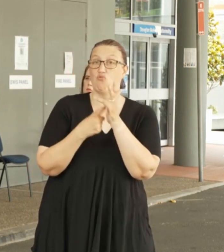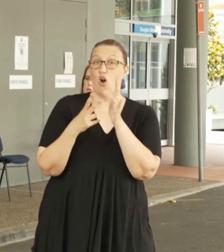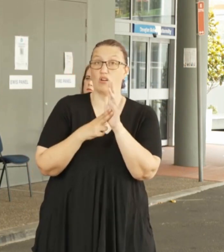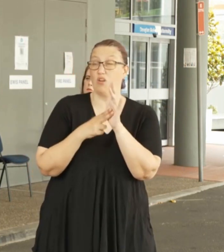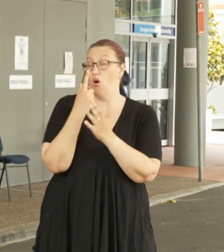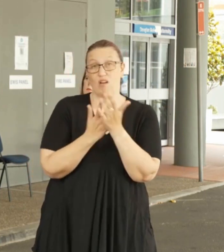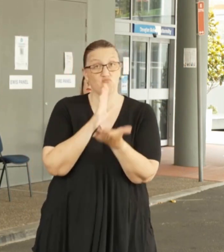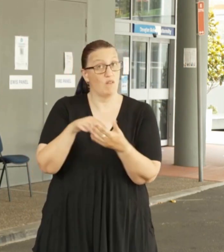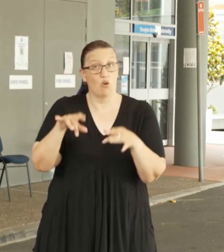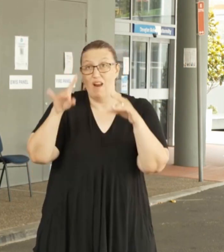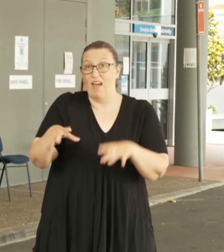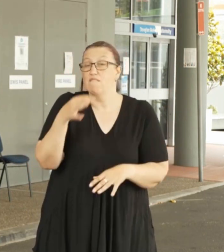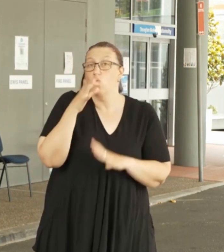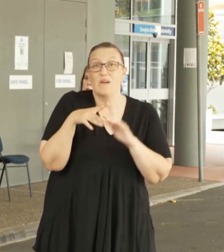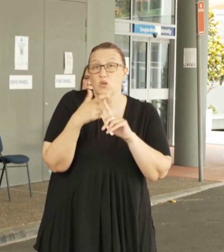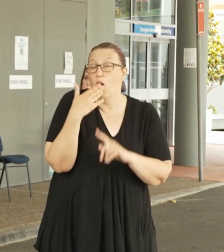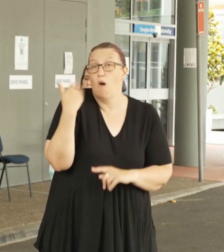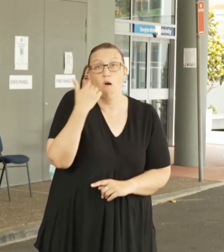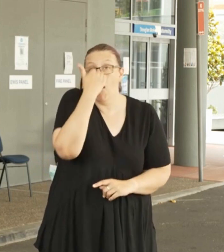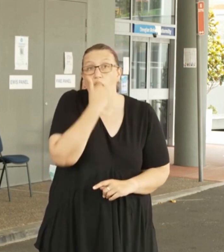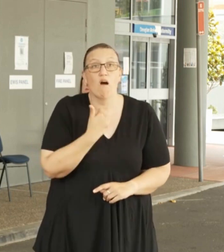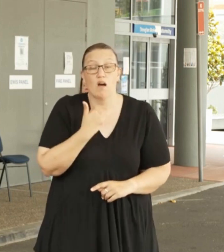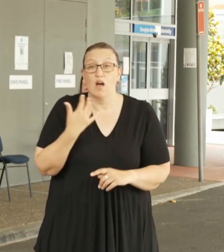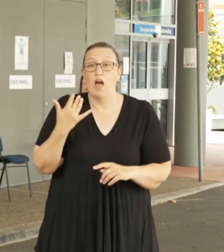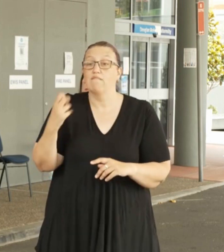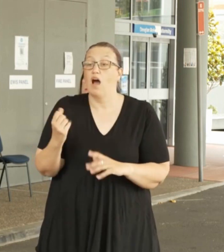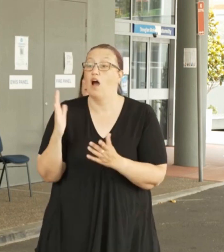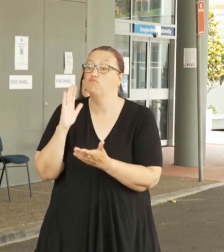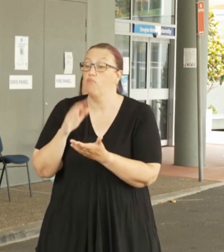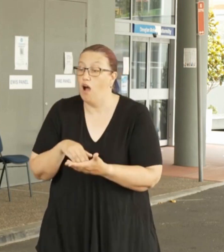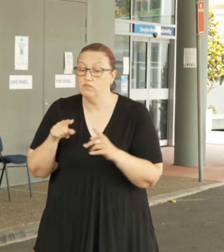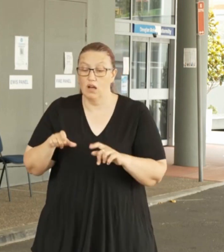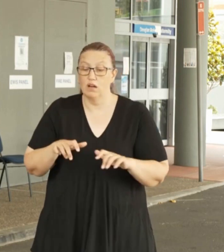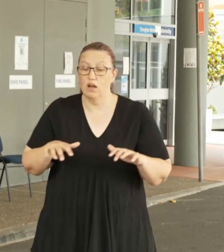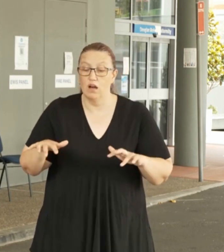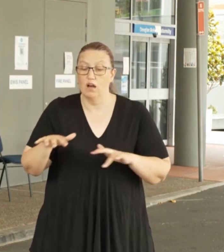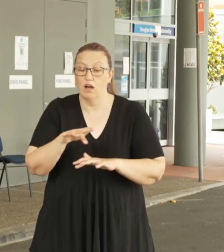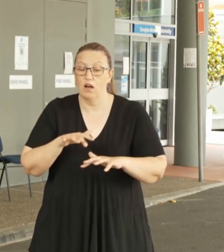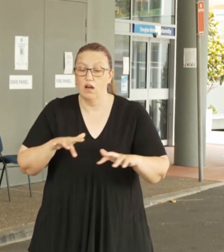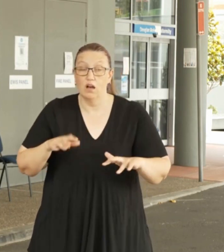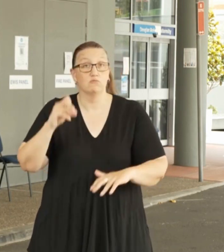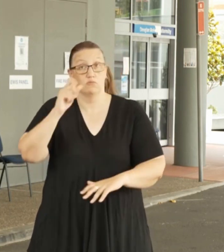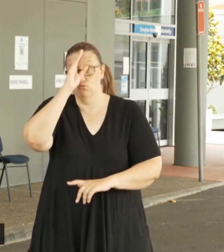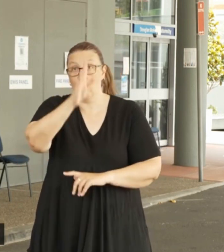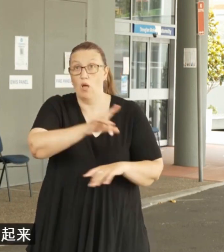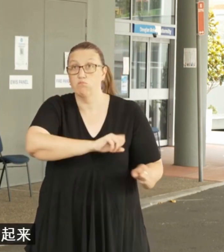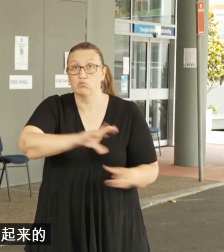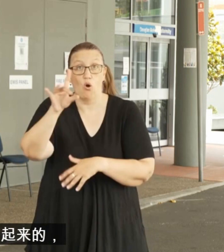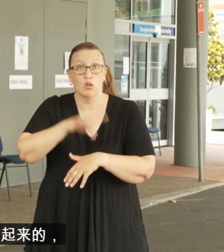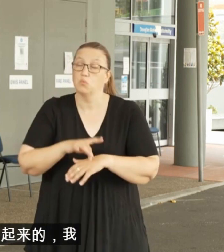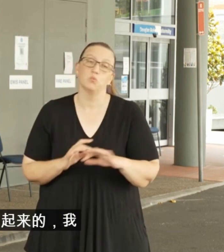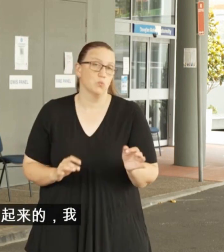what will happen after a week or two of people becoming infected. So that modelling was put together